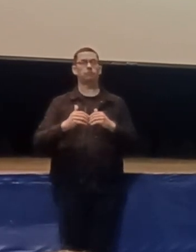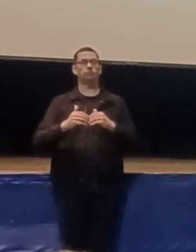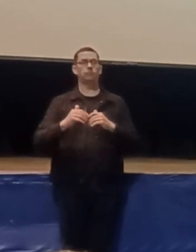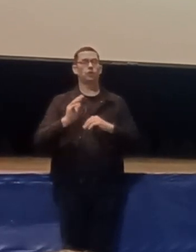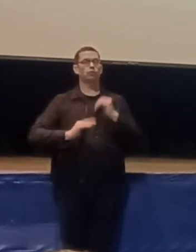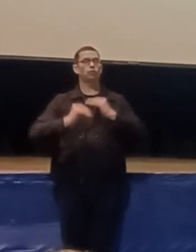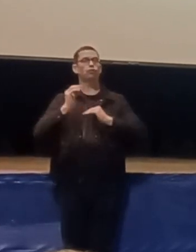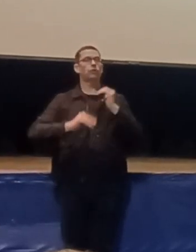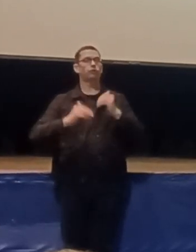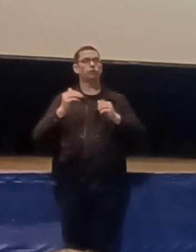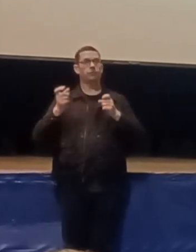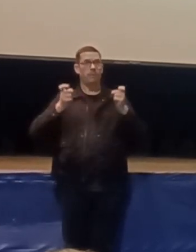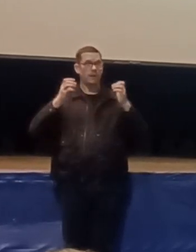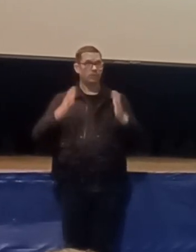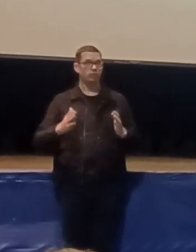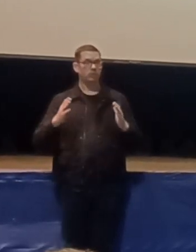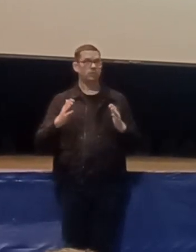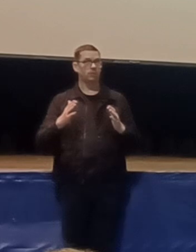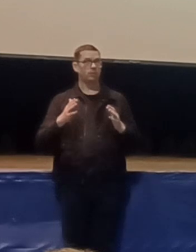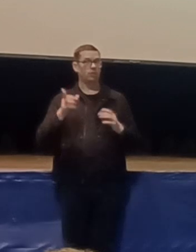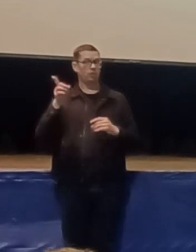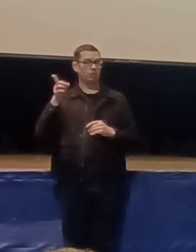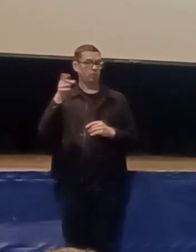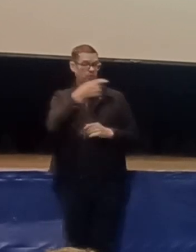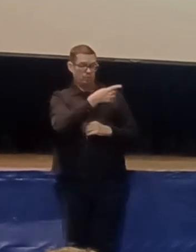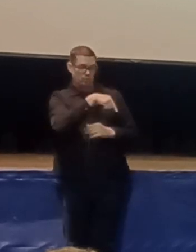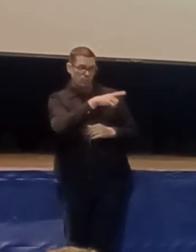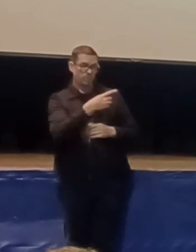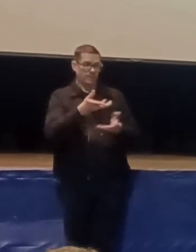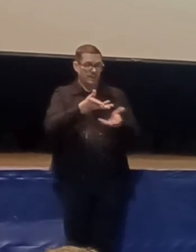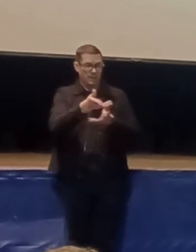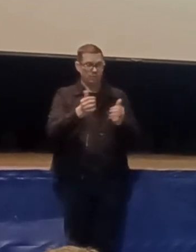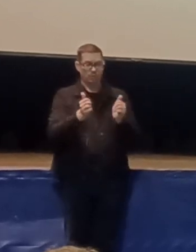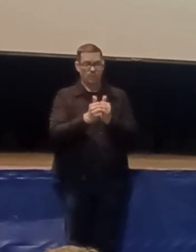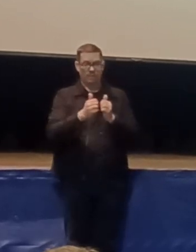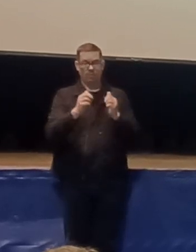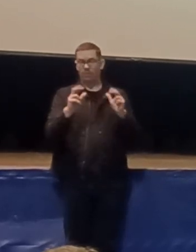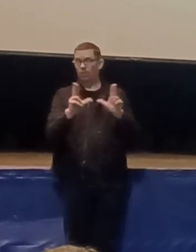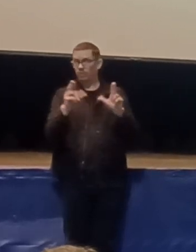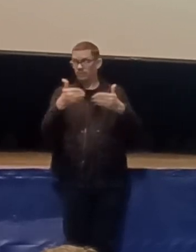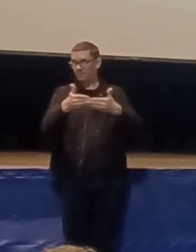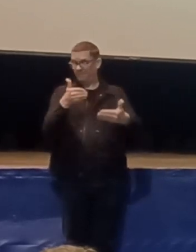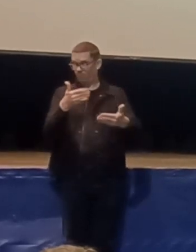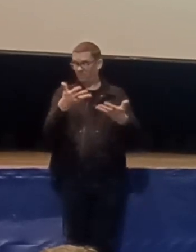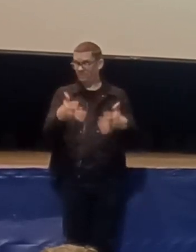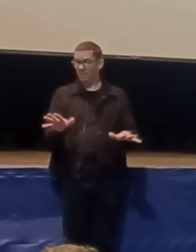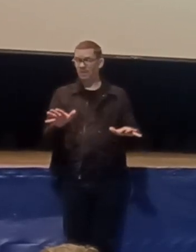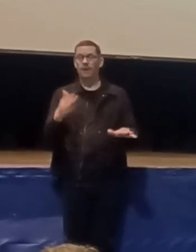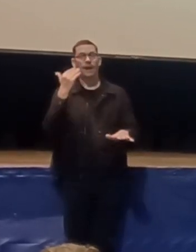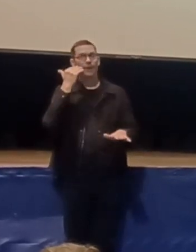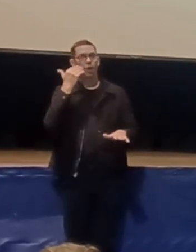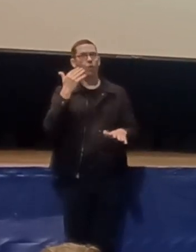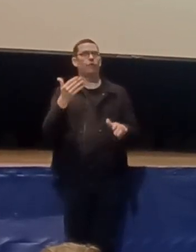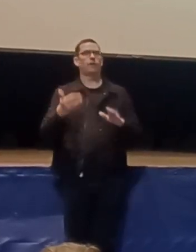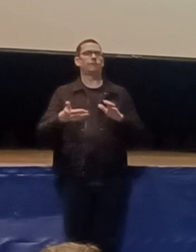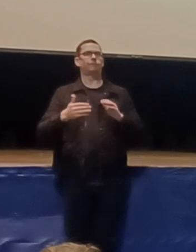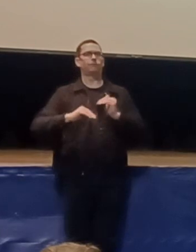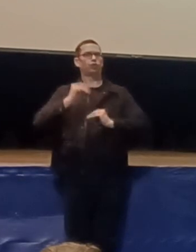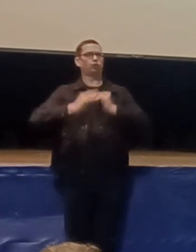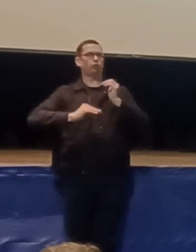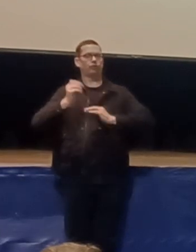for this project. Will you be engaging with the unions before this is done? Because I know once the construction manager comes